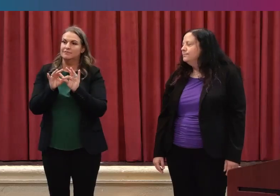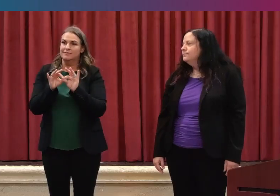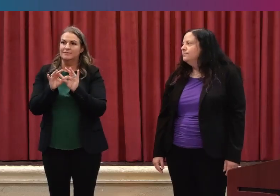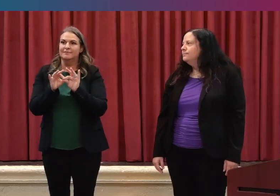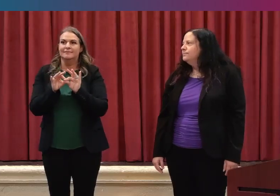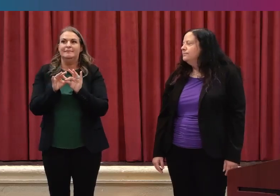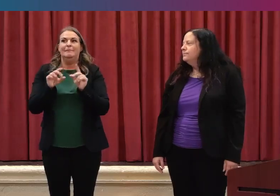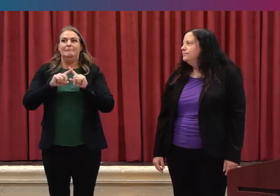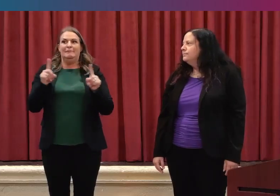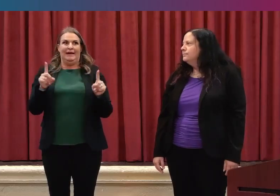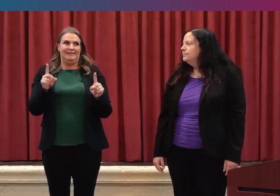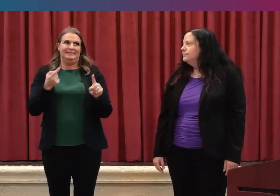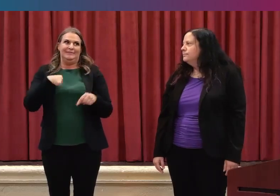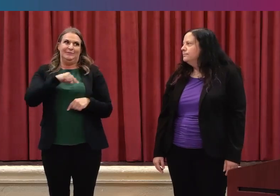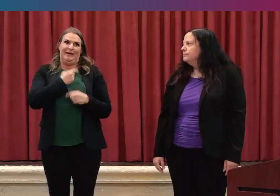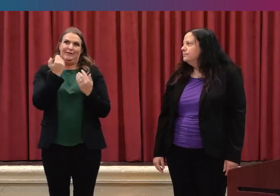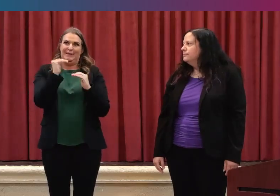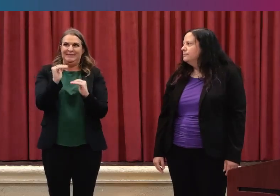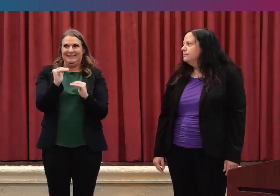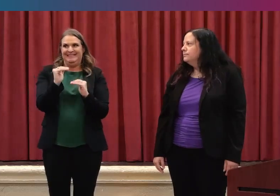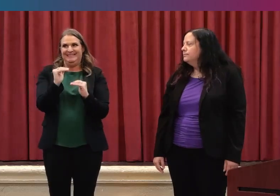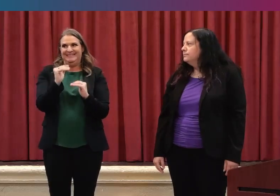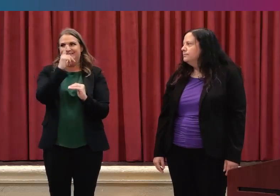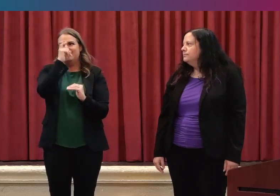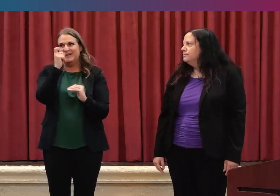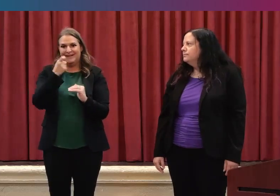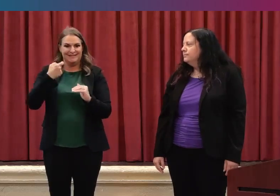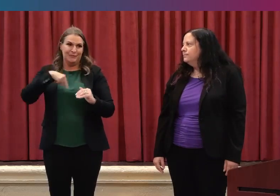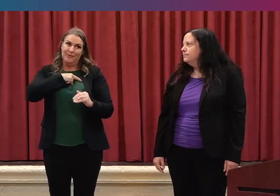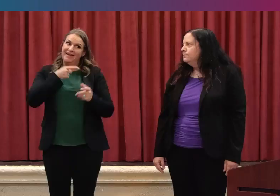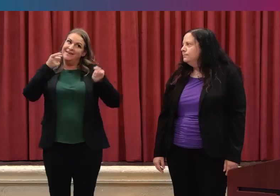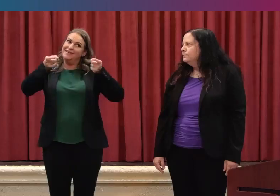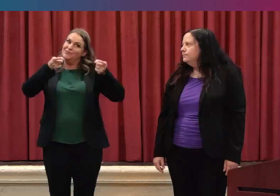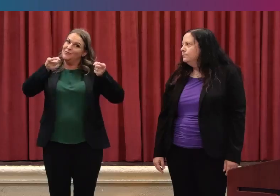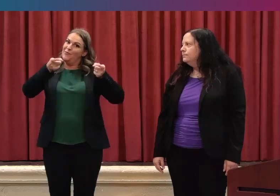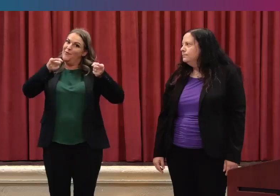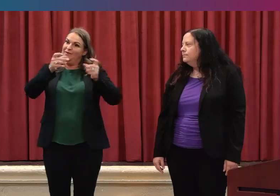language. That is a big, important part to the decision making.